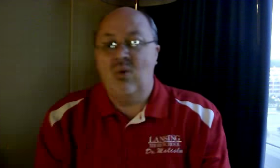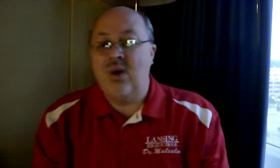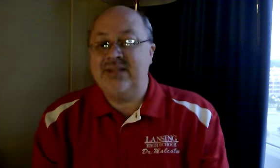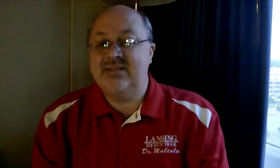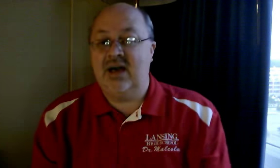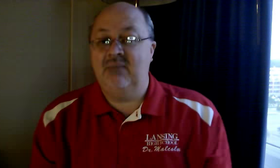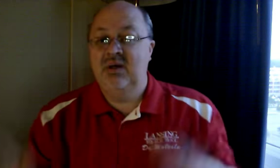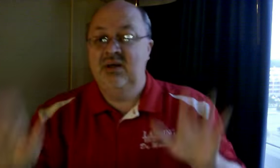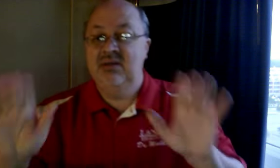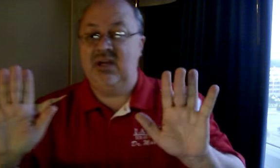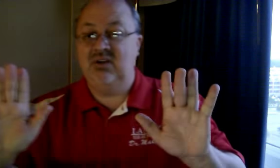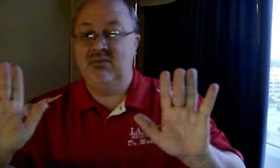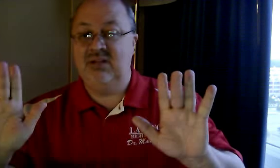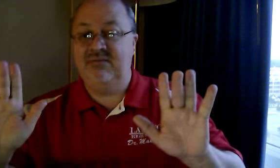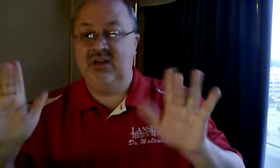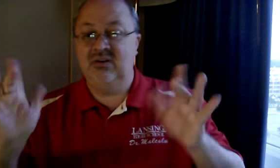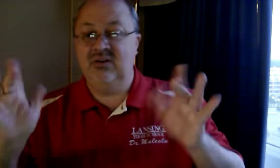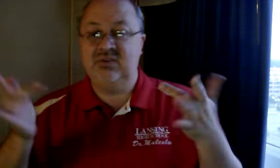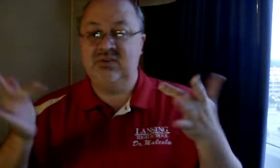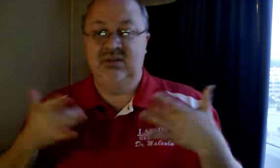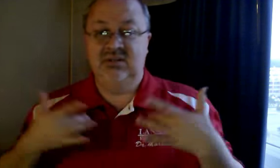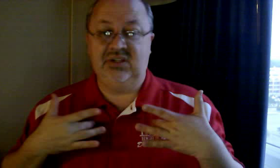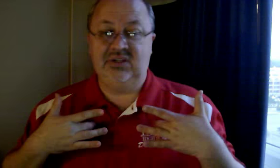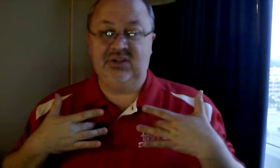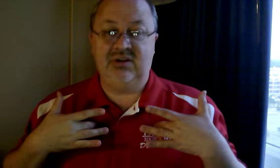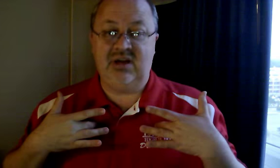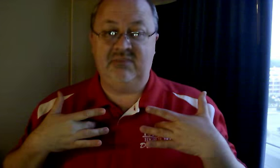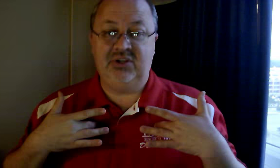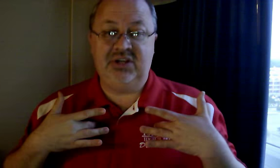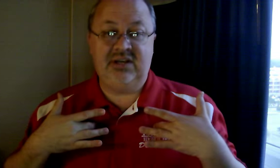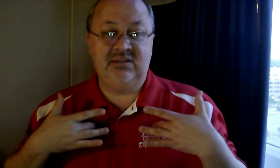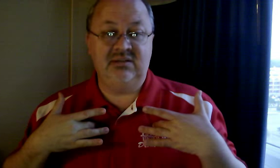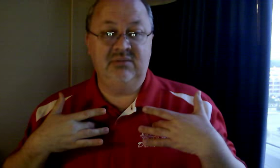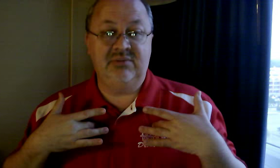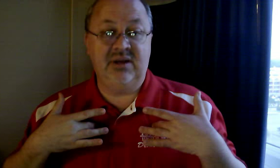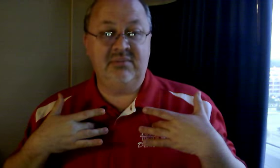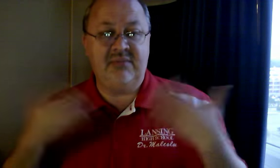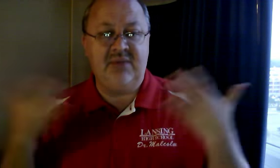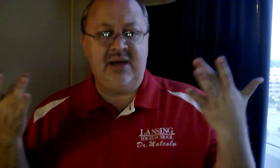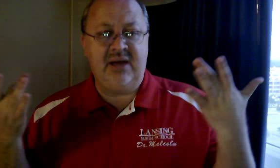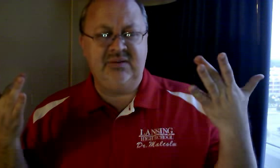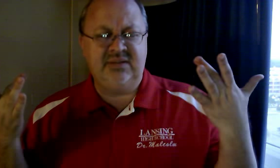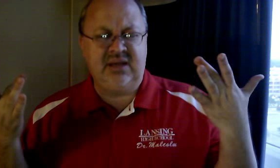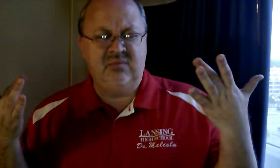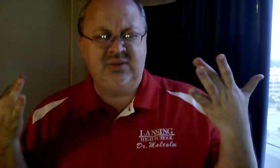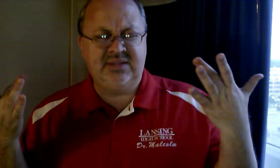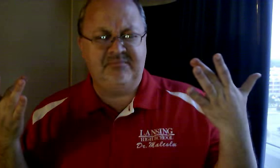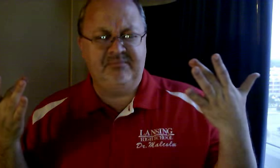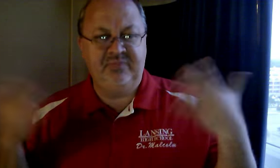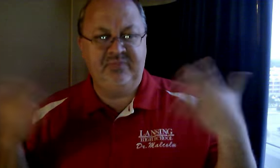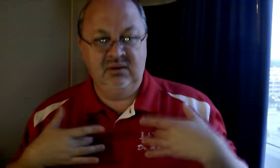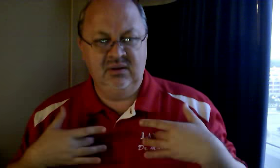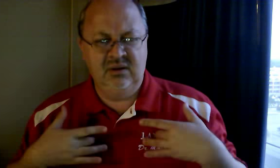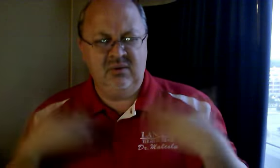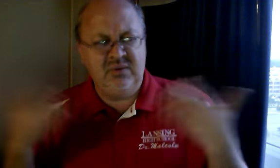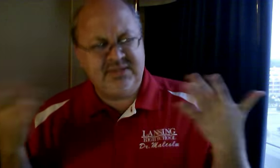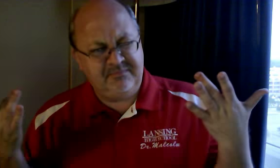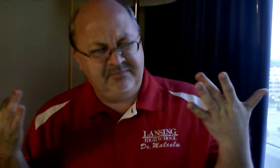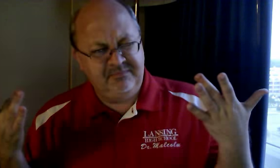what's up? Take your middle fingers, touch them to your upper chest, bring them up, eyebrows down. What's up? What's up?